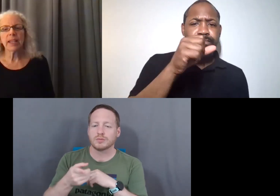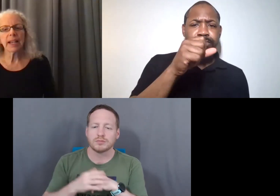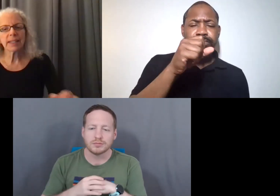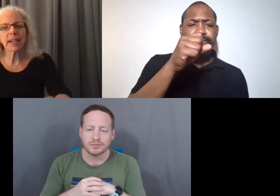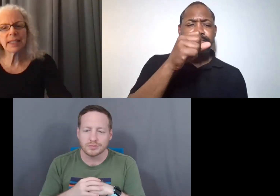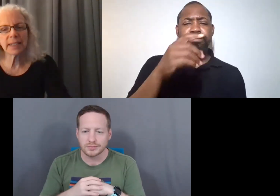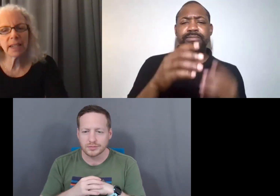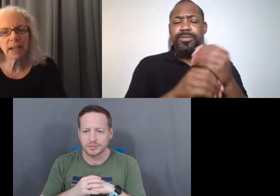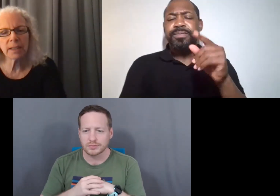Yes, I did. 1